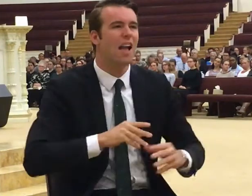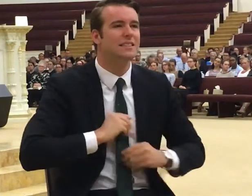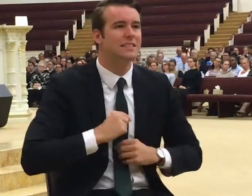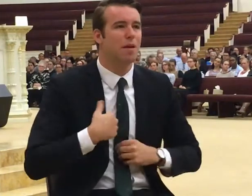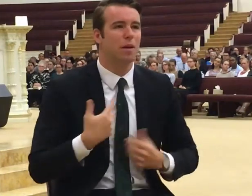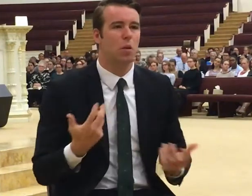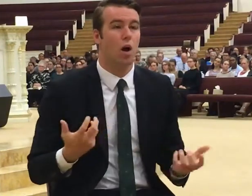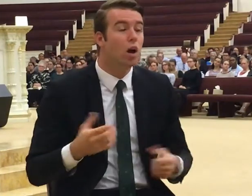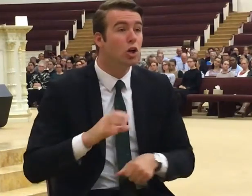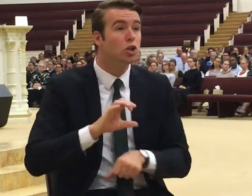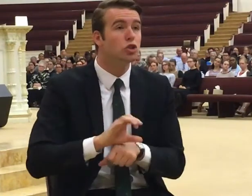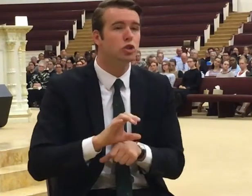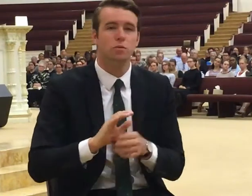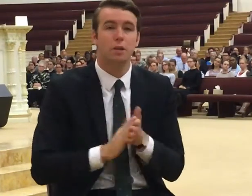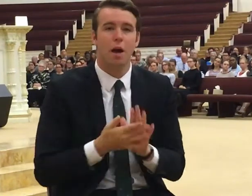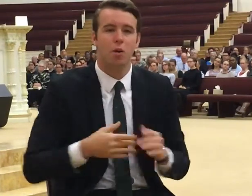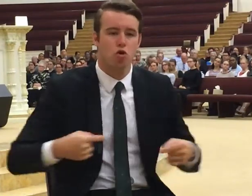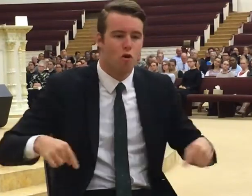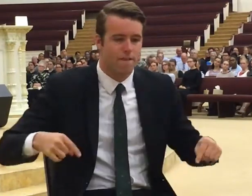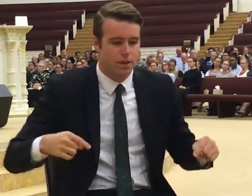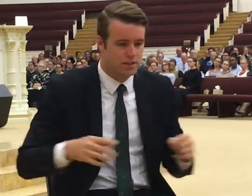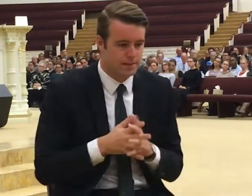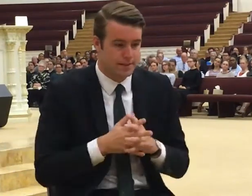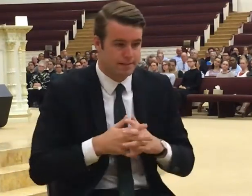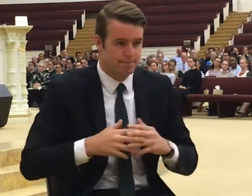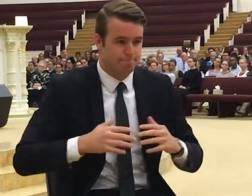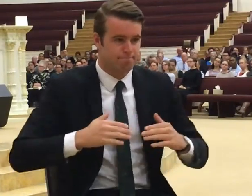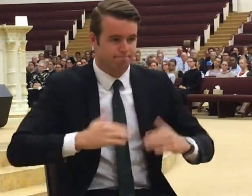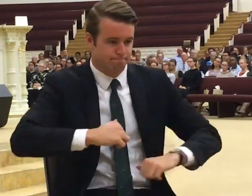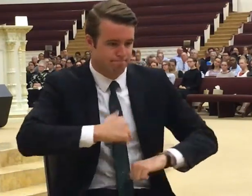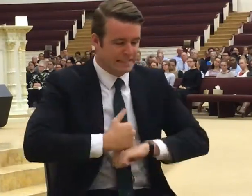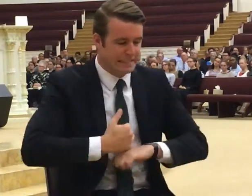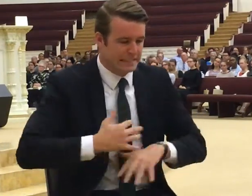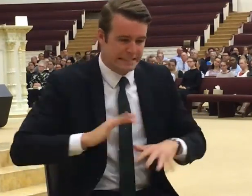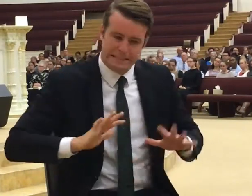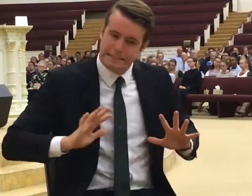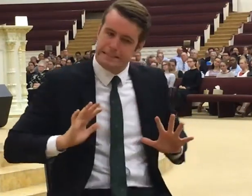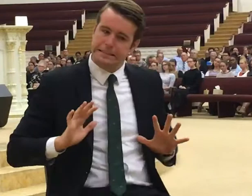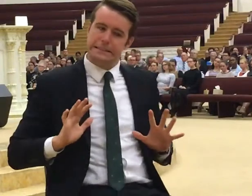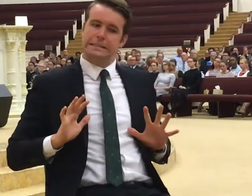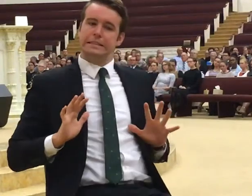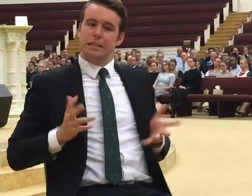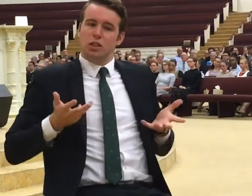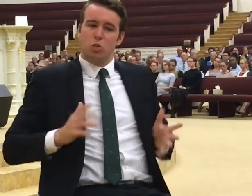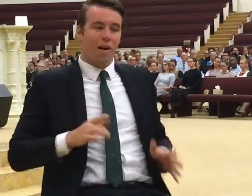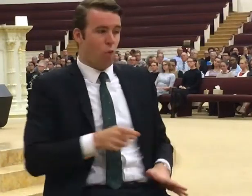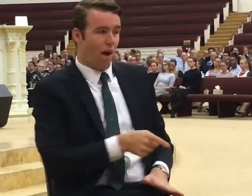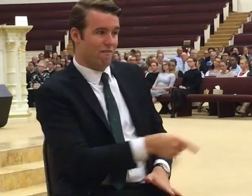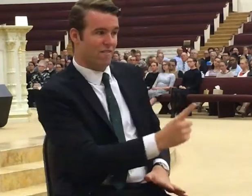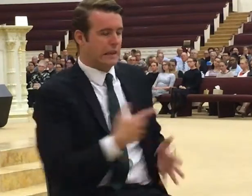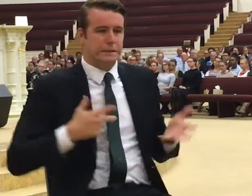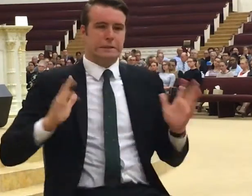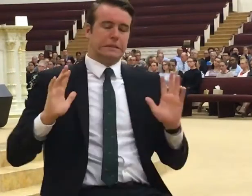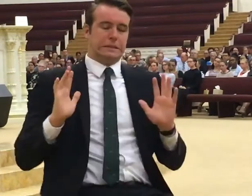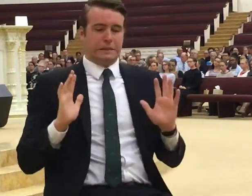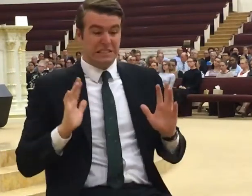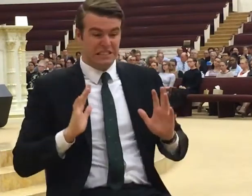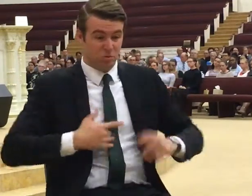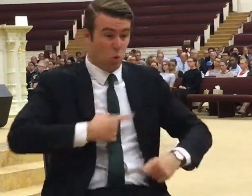And churches get nervous about taking stands for anything because they don't want to be offensive to anybody.